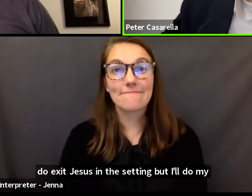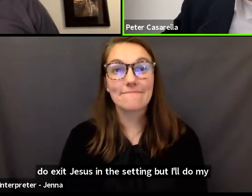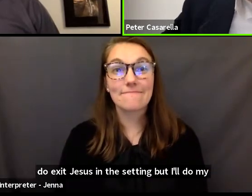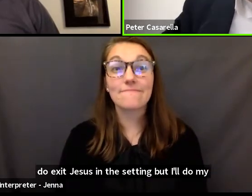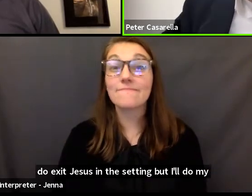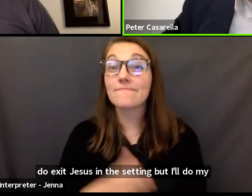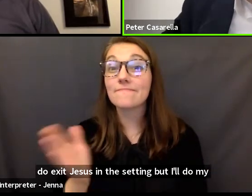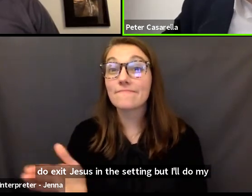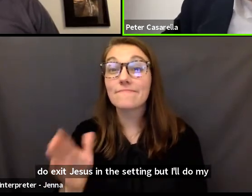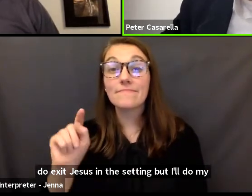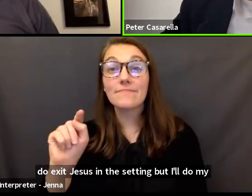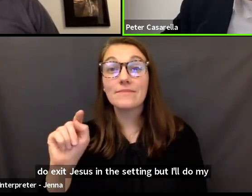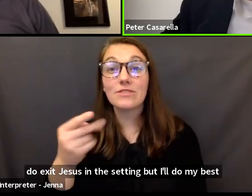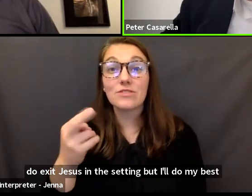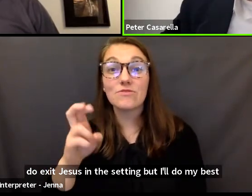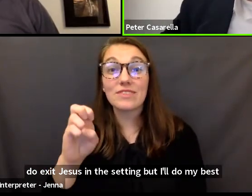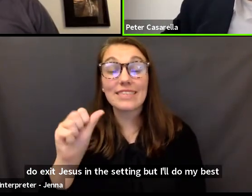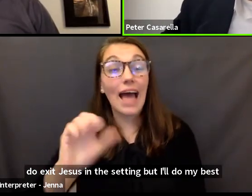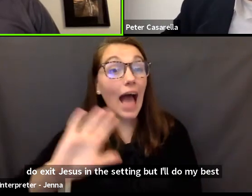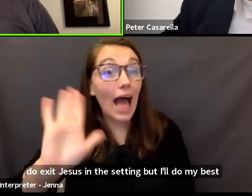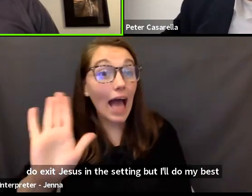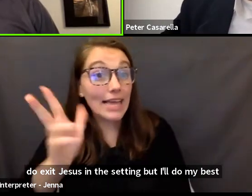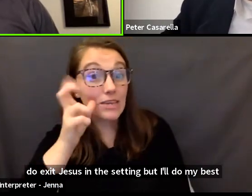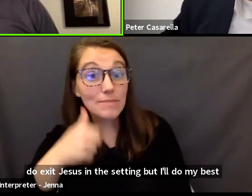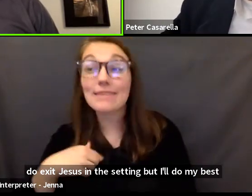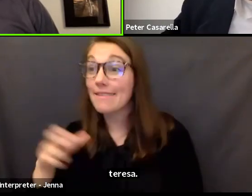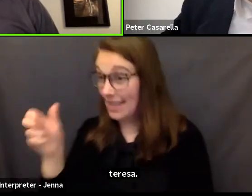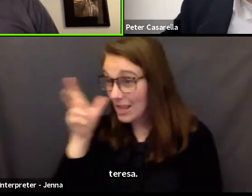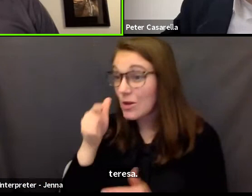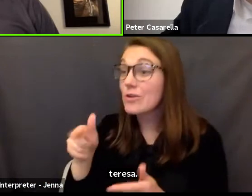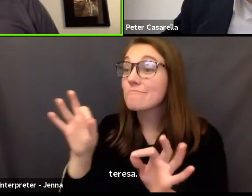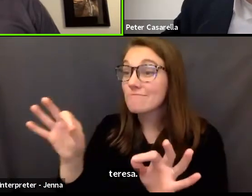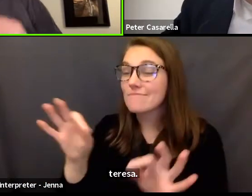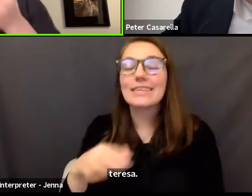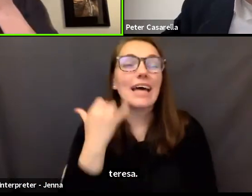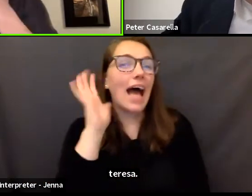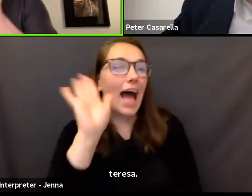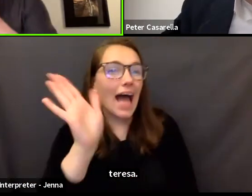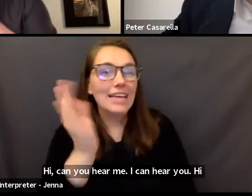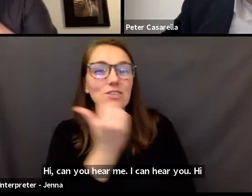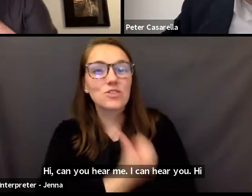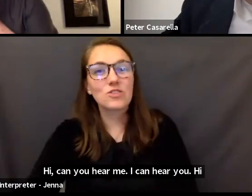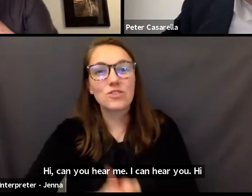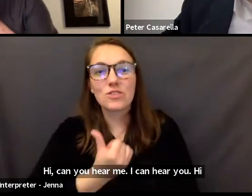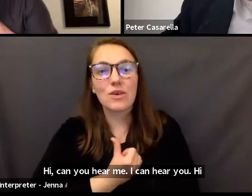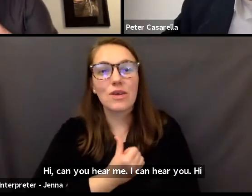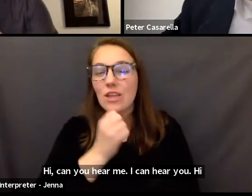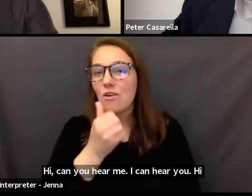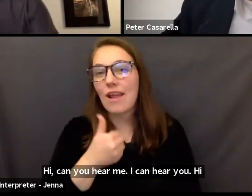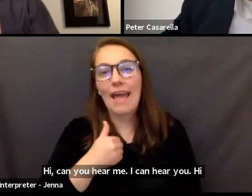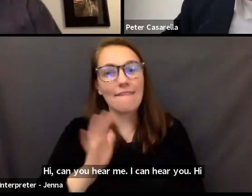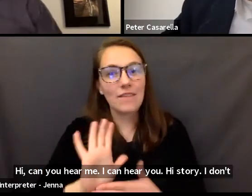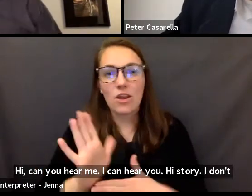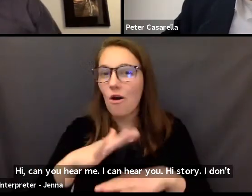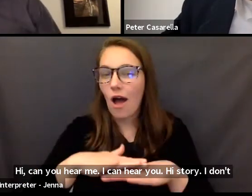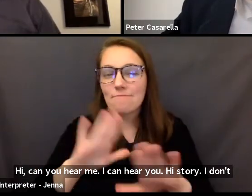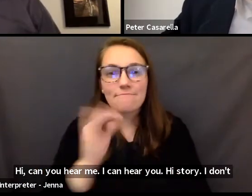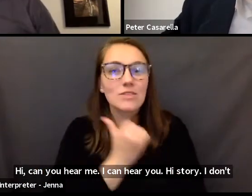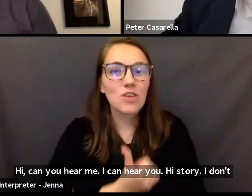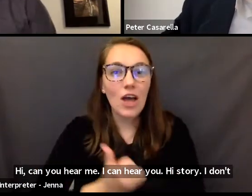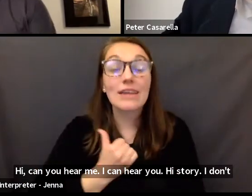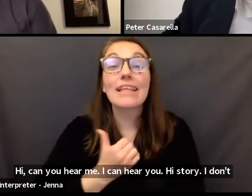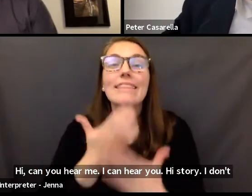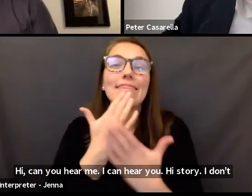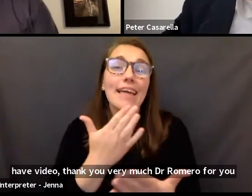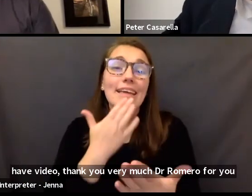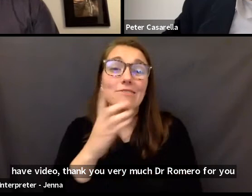Teresa? Hi, can you hear me? Yeah, I can hear you. Hi, sorry, I don't have video. Thank you very much, Dr.